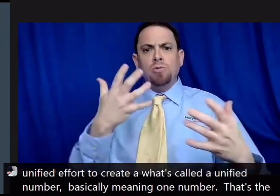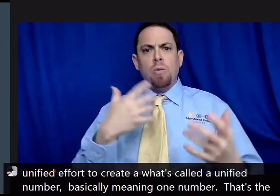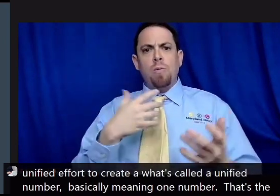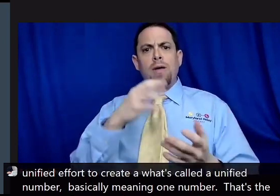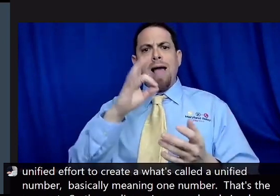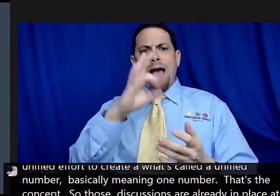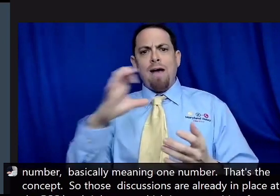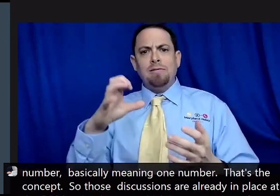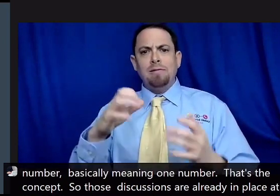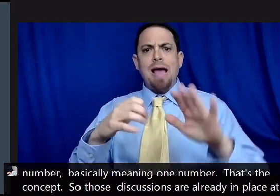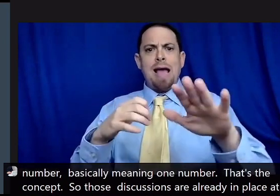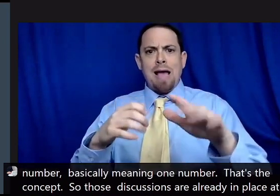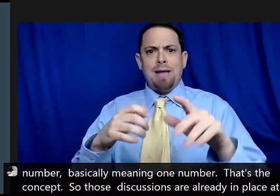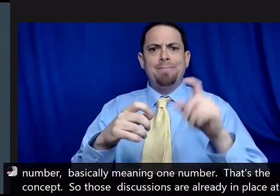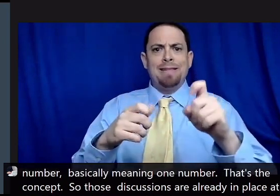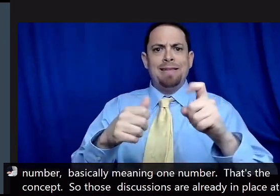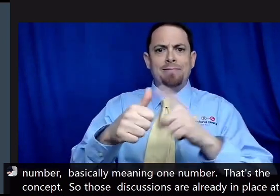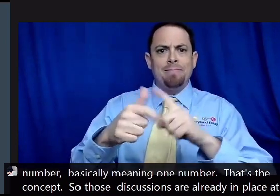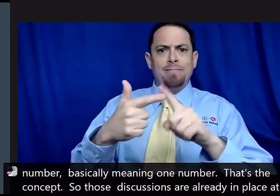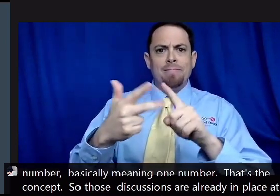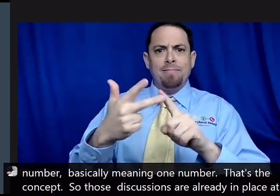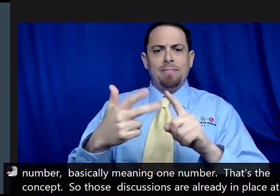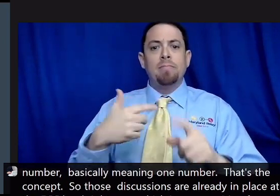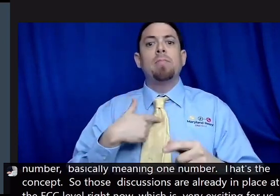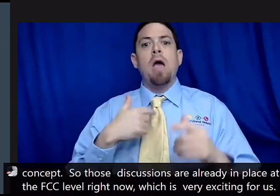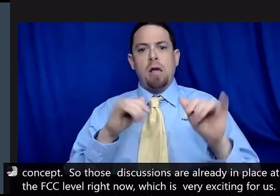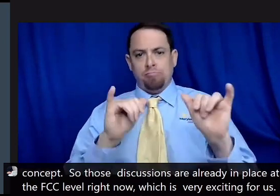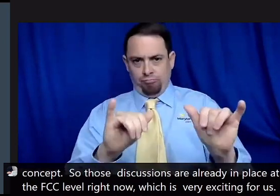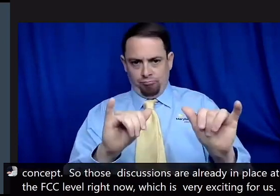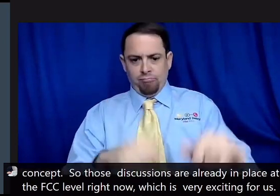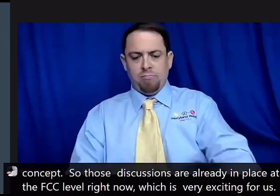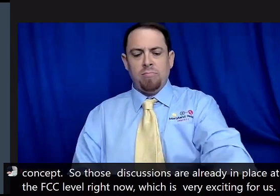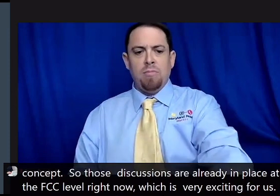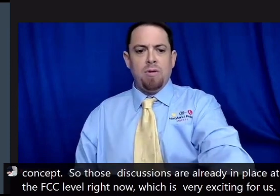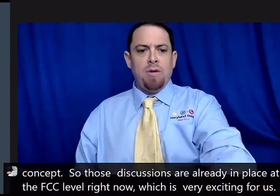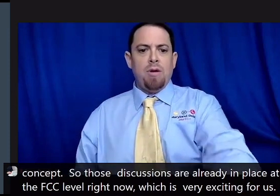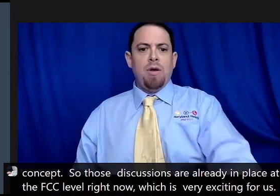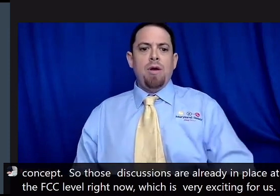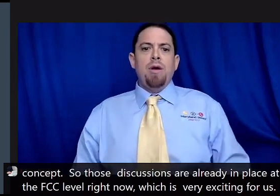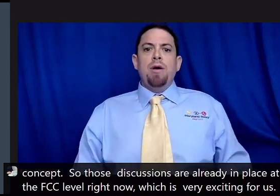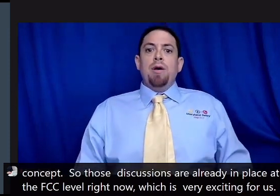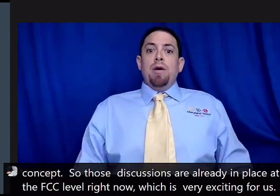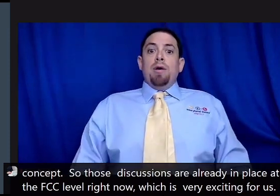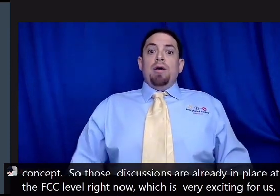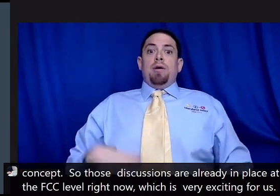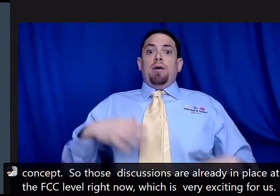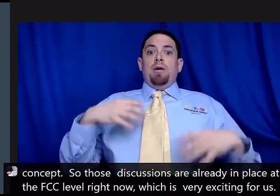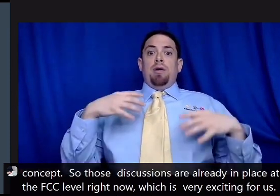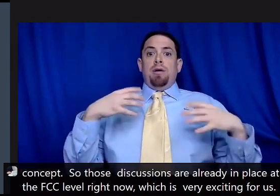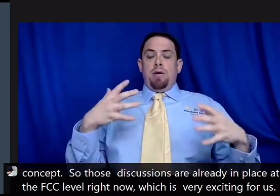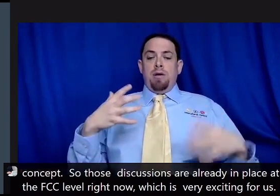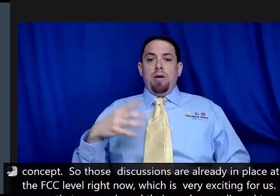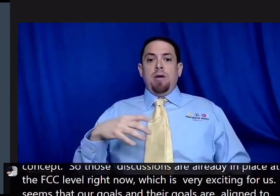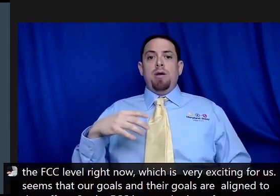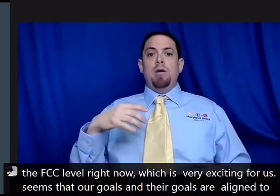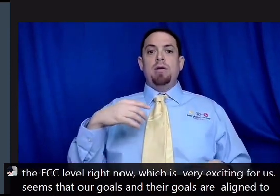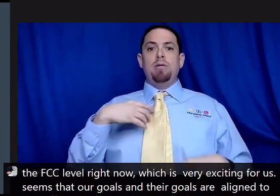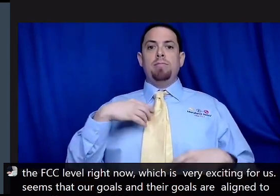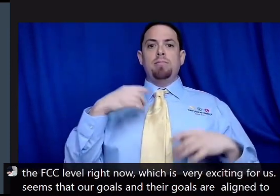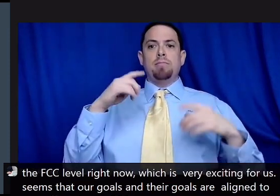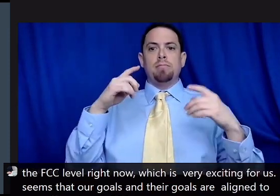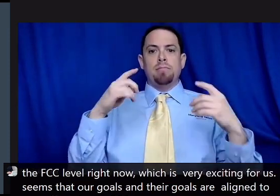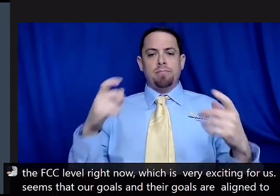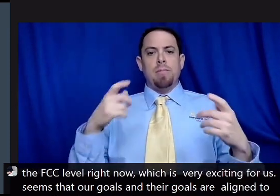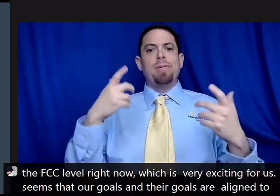goals and their goals are aligned to that effect. So the FCC has reached out for some additional information.